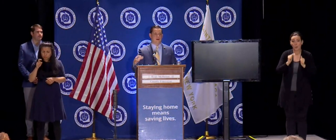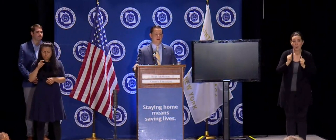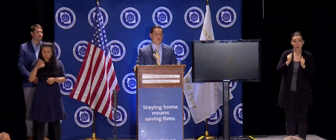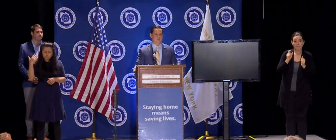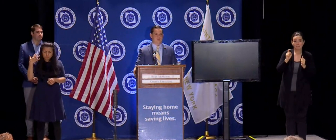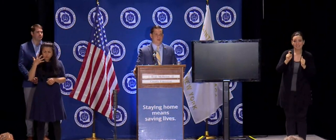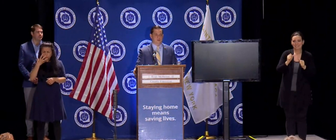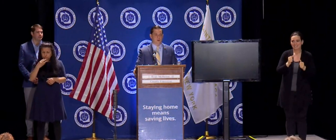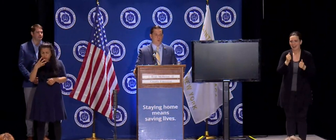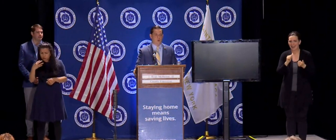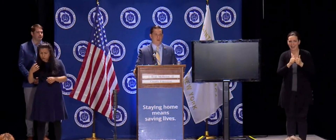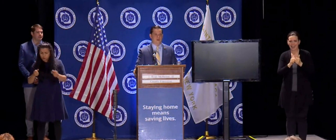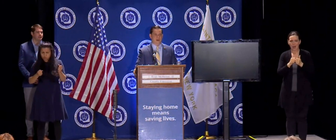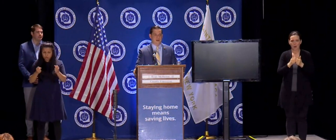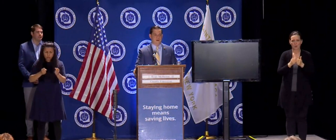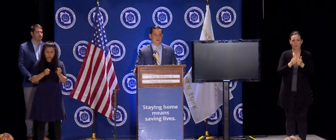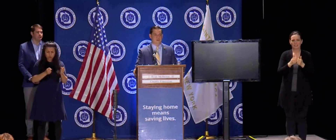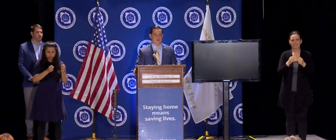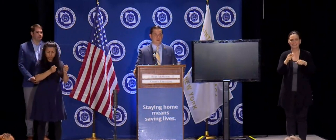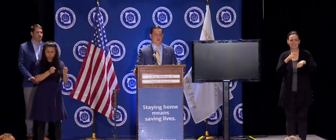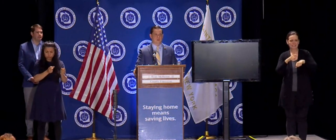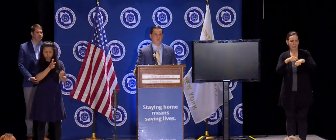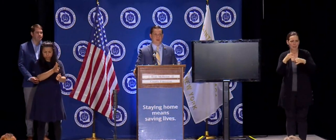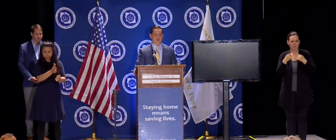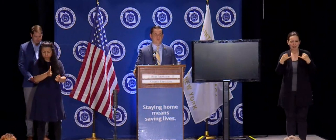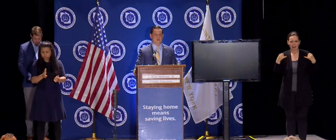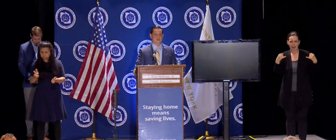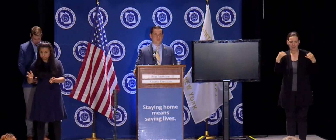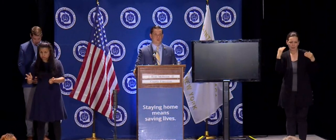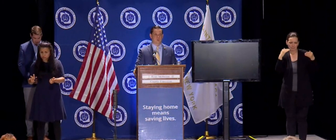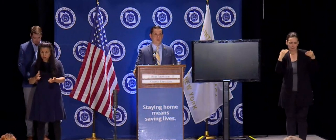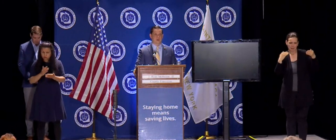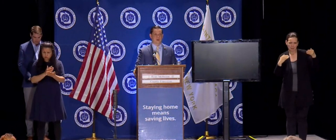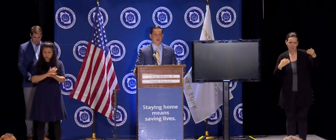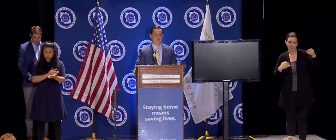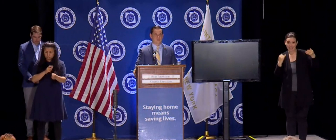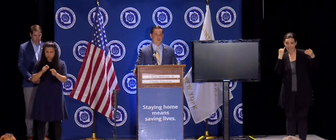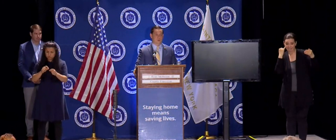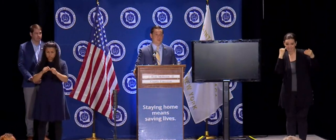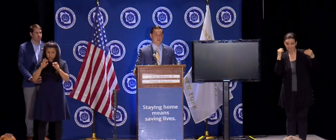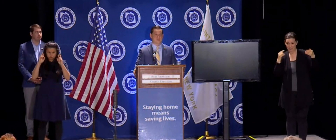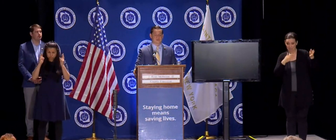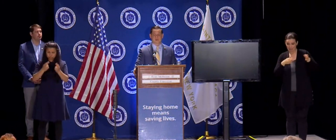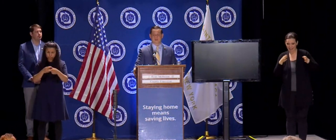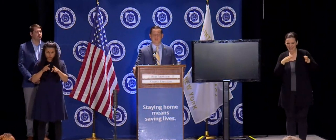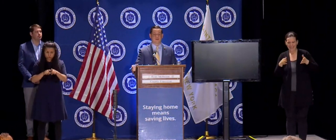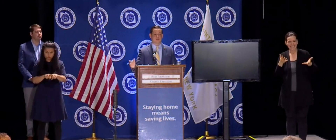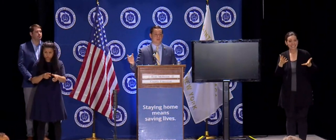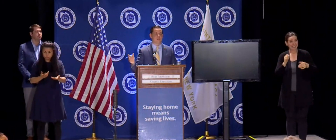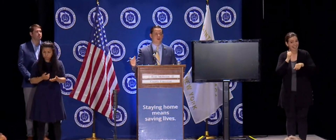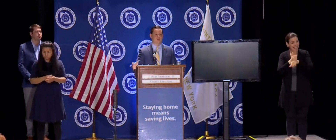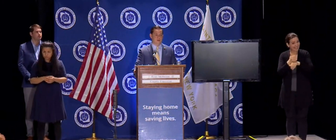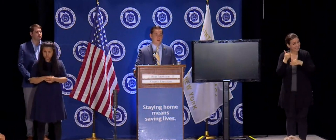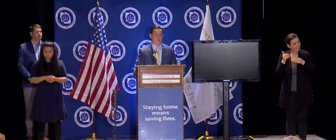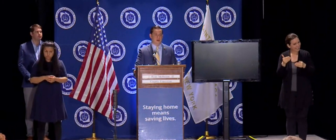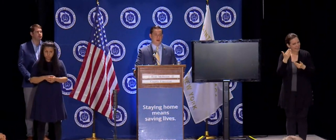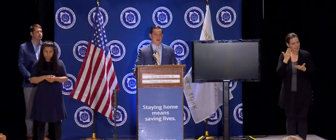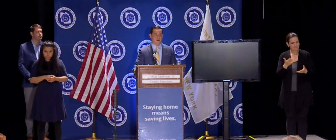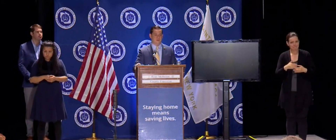it on? Because you learn more every day, and certainly when you're making those decisions, a week to 2 weeks seems like a